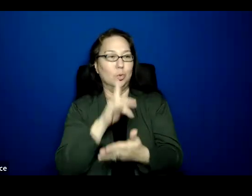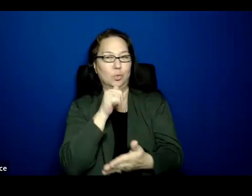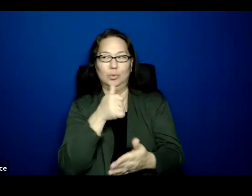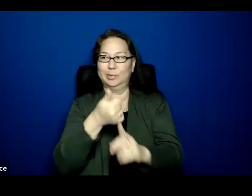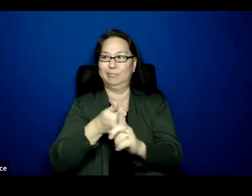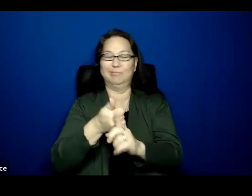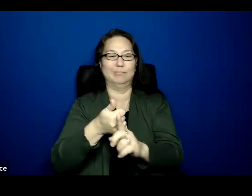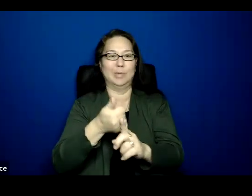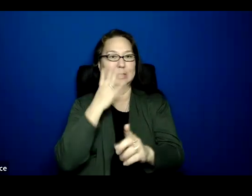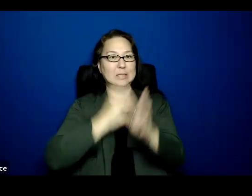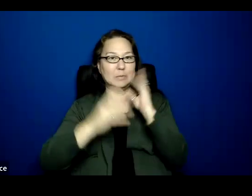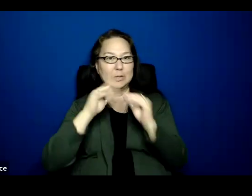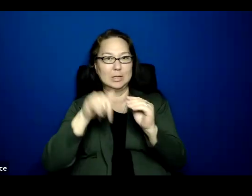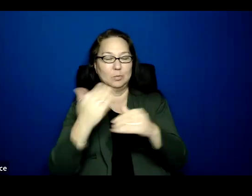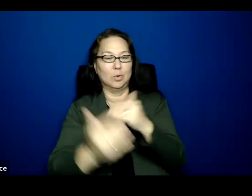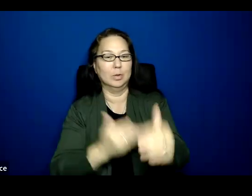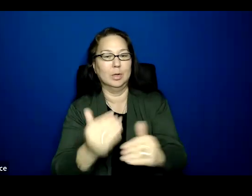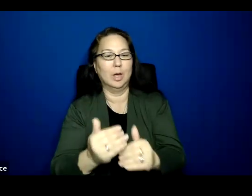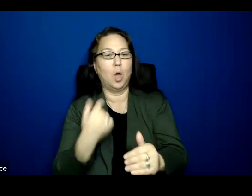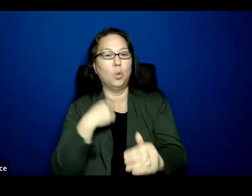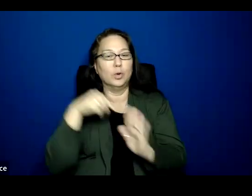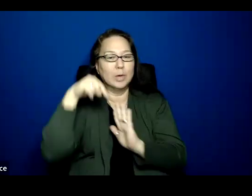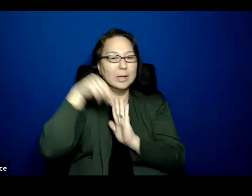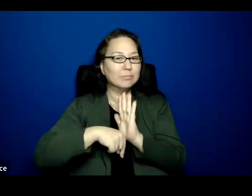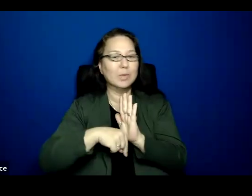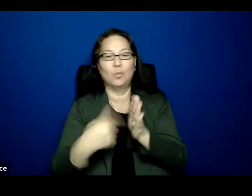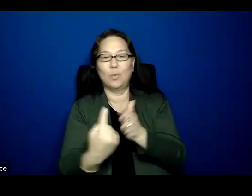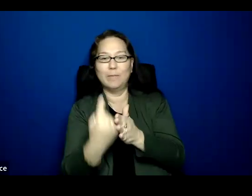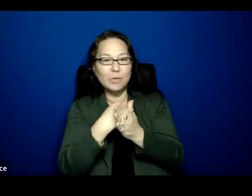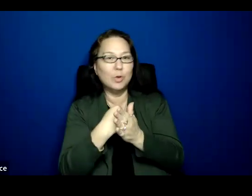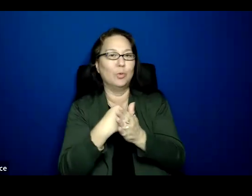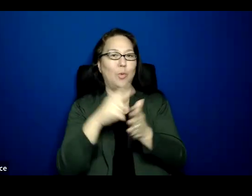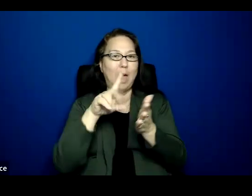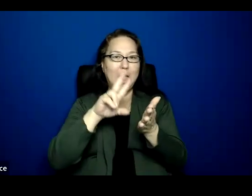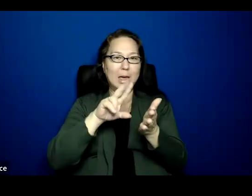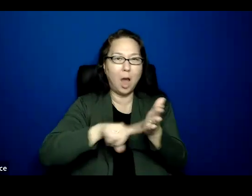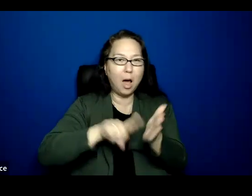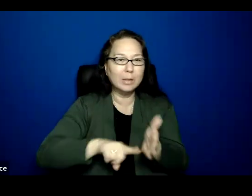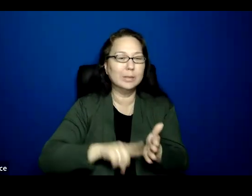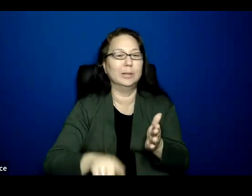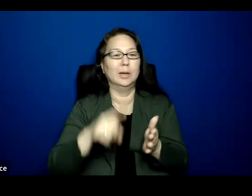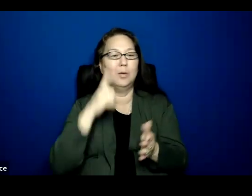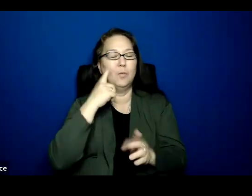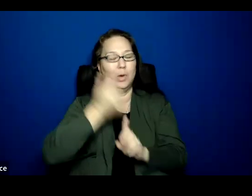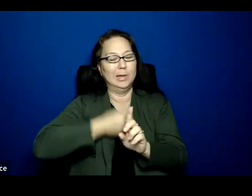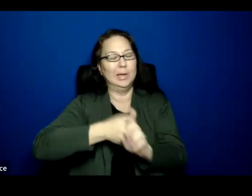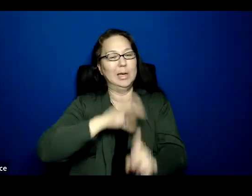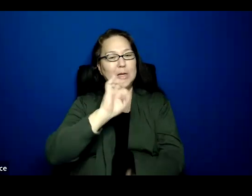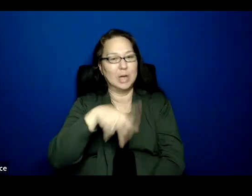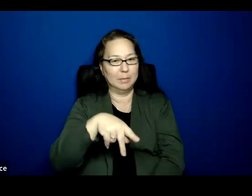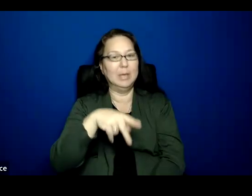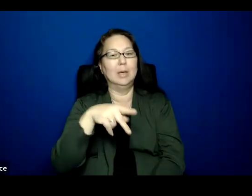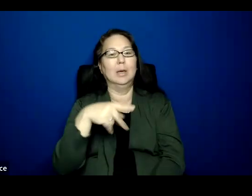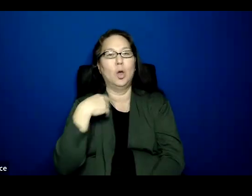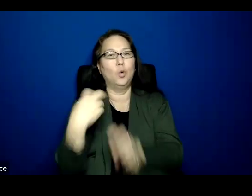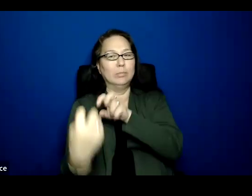is we do an in-depth review and audit of the IEPs and making sure that we're looking at the IEPs to making sure that we're meeting with the families, talking